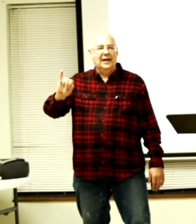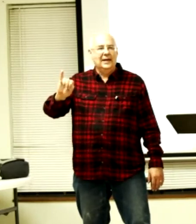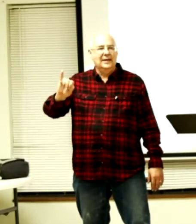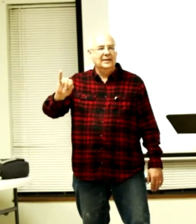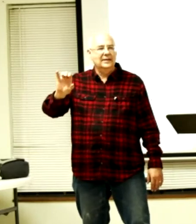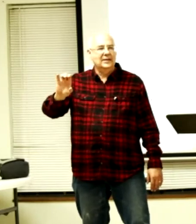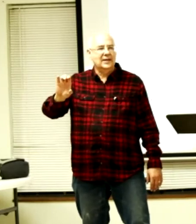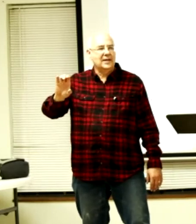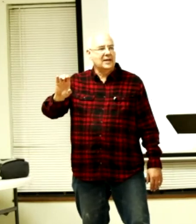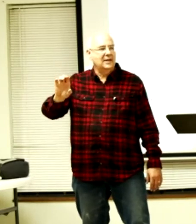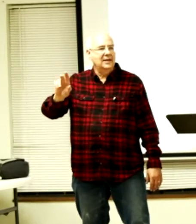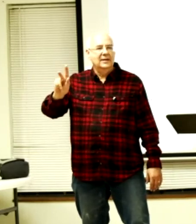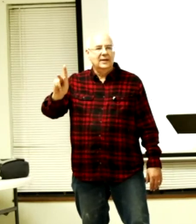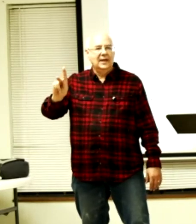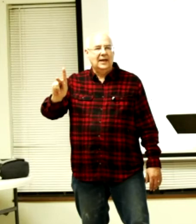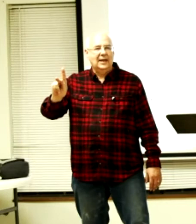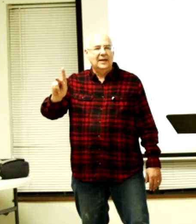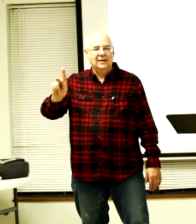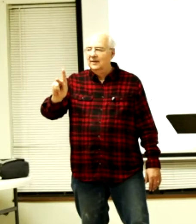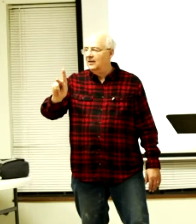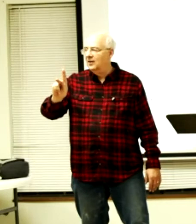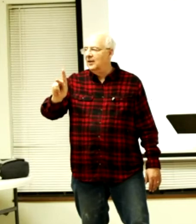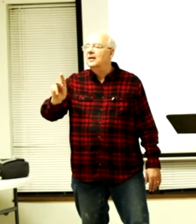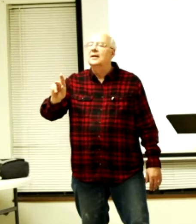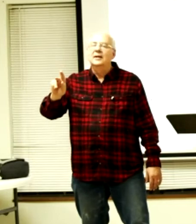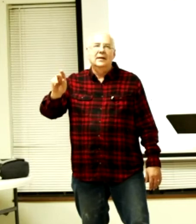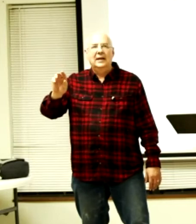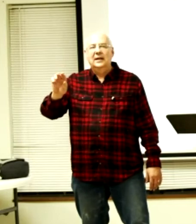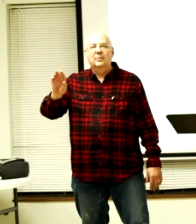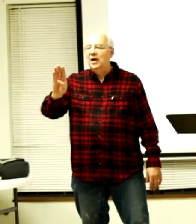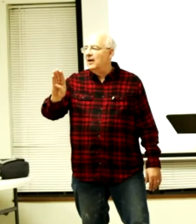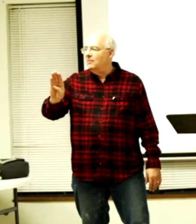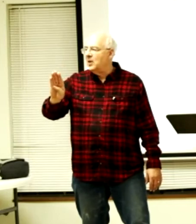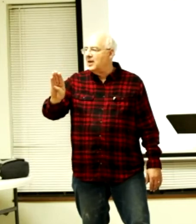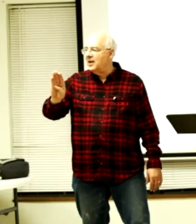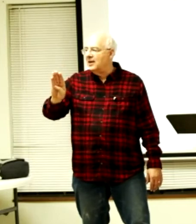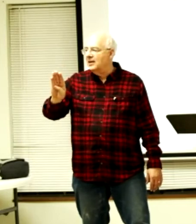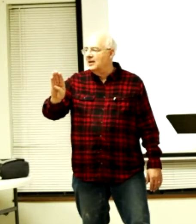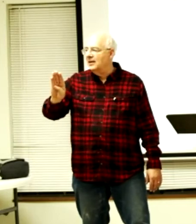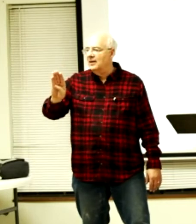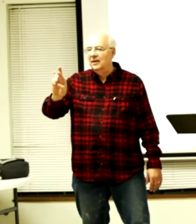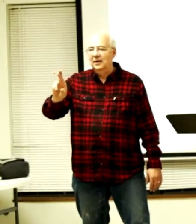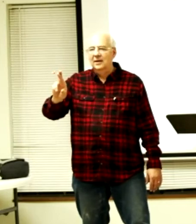I, C, K. Good. Brown. B,